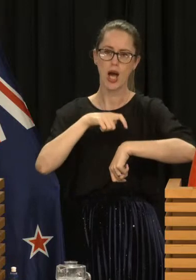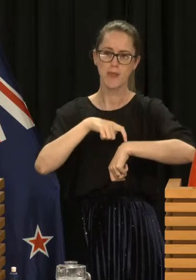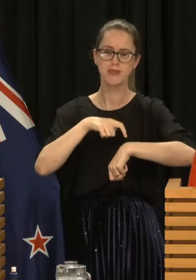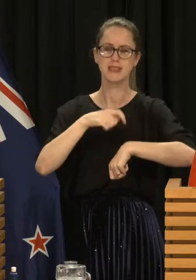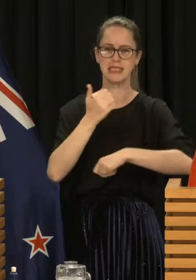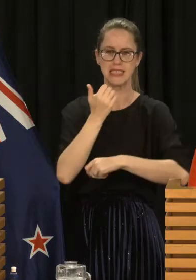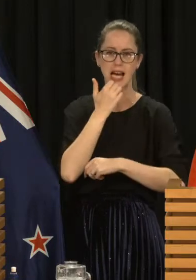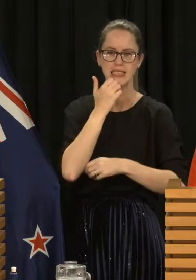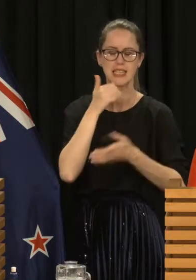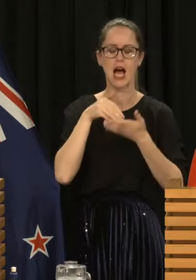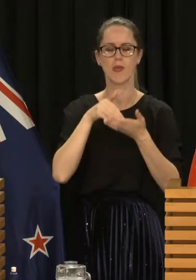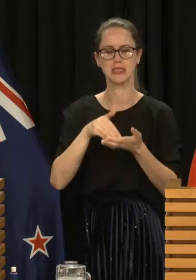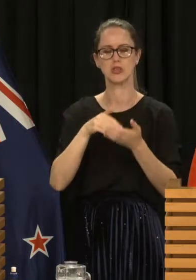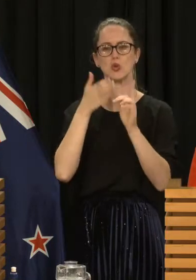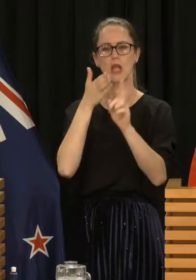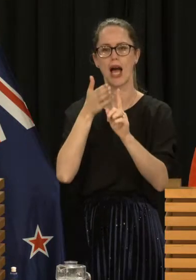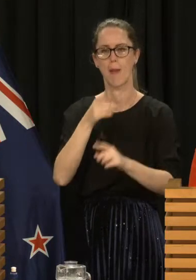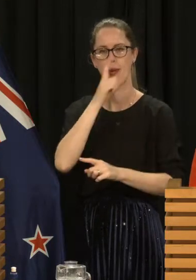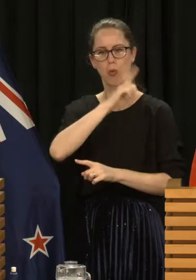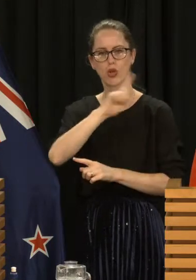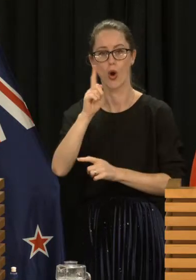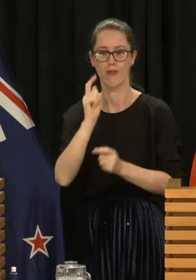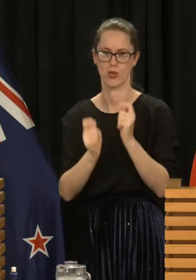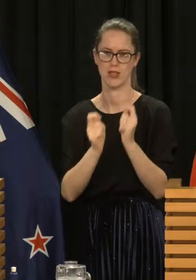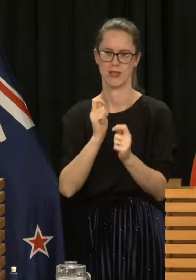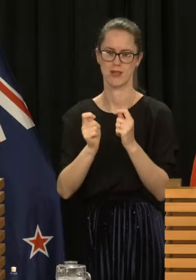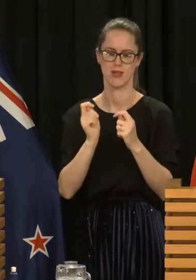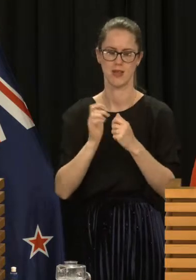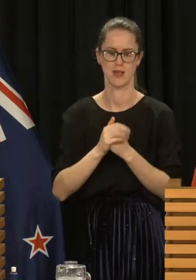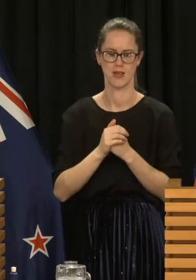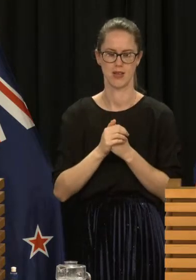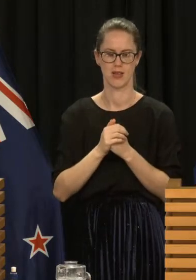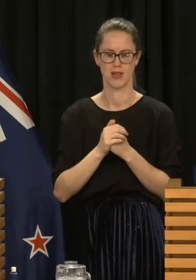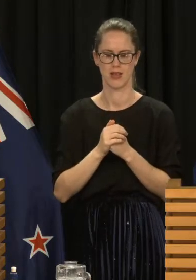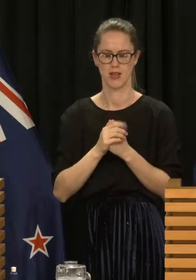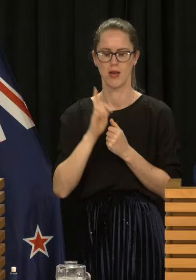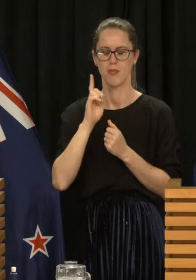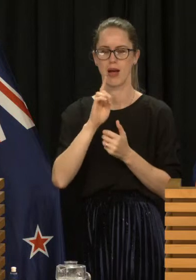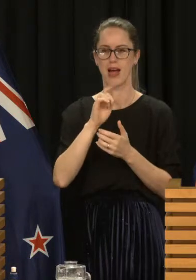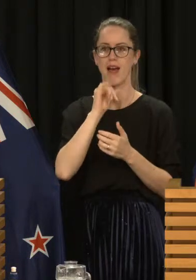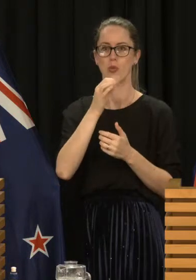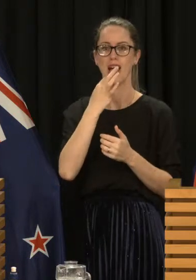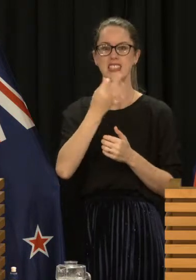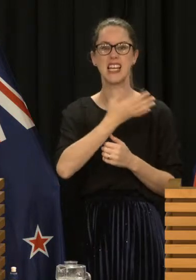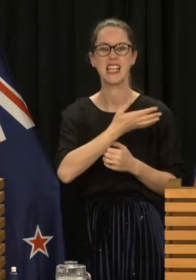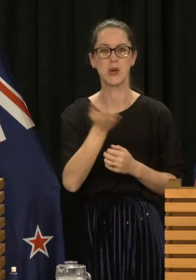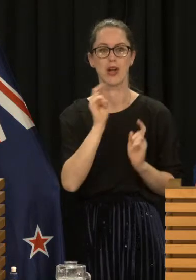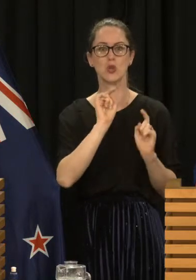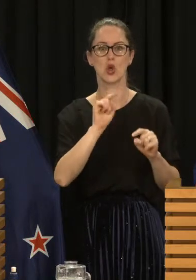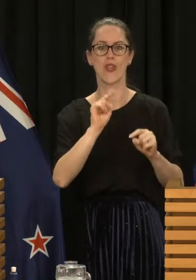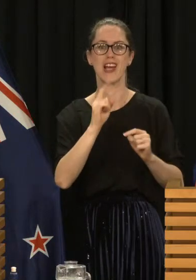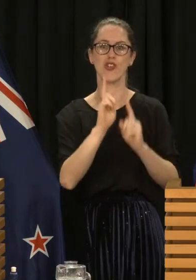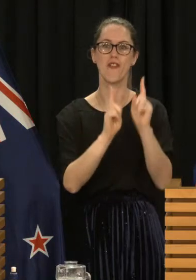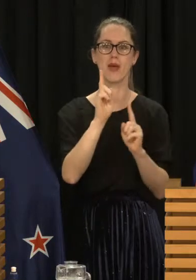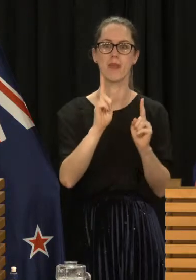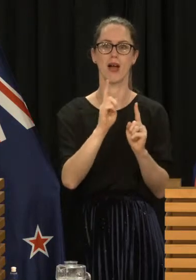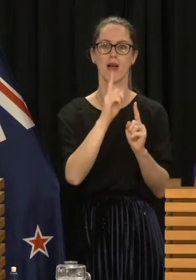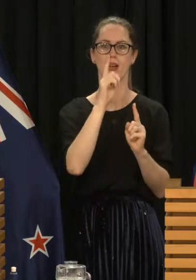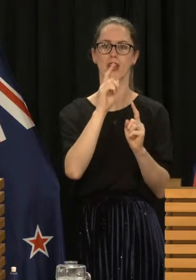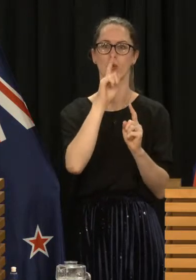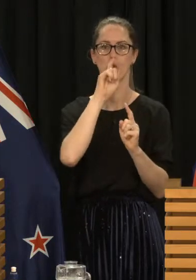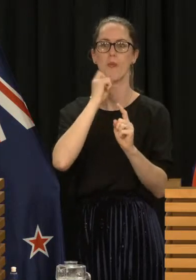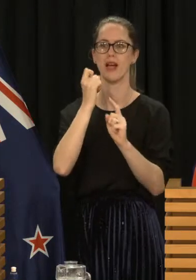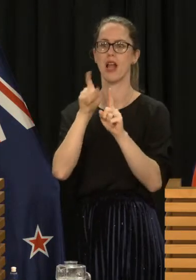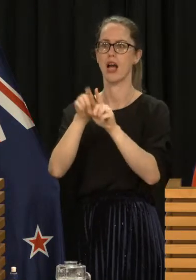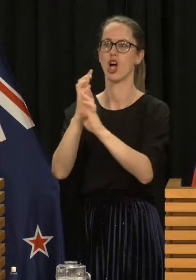allows us to be more targeted, but at the same time doesn't completely overwhelm our system with a lot of people being tested. So